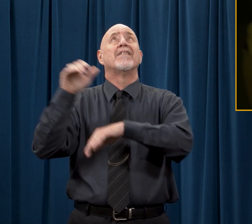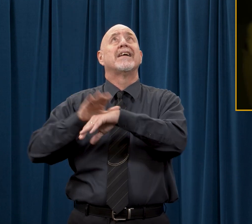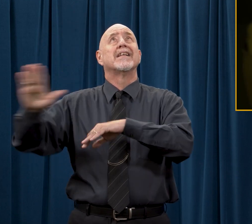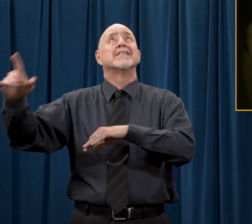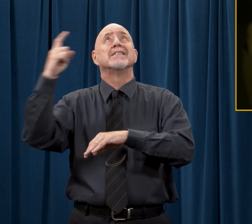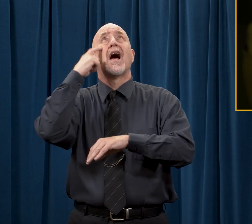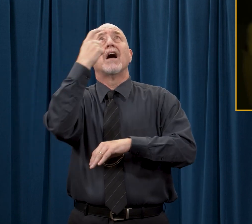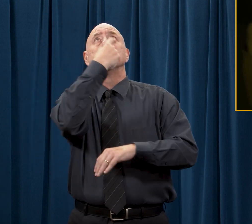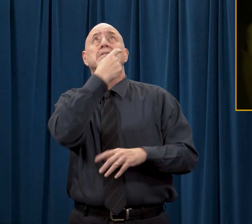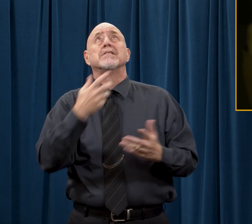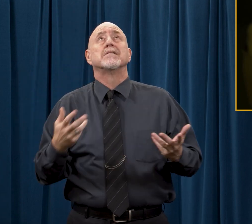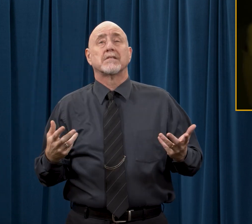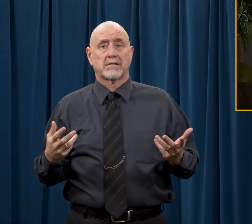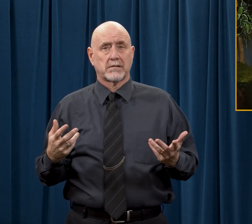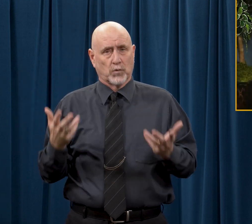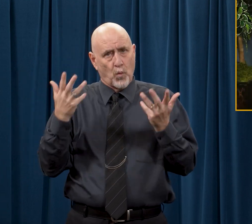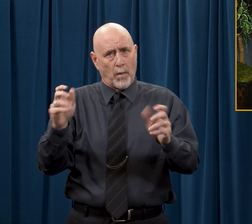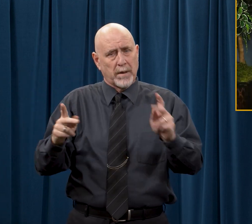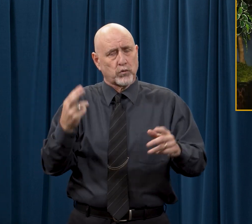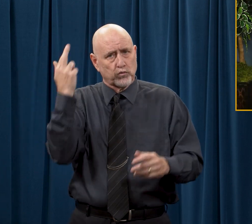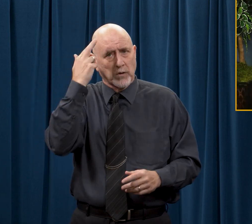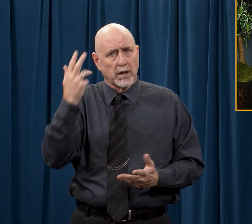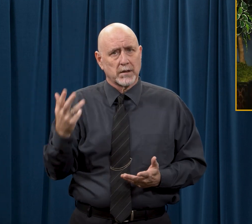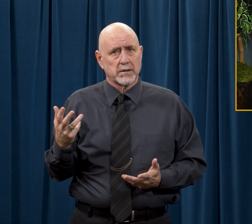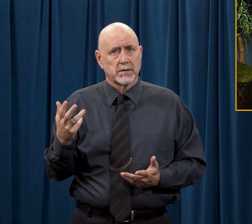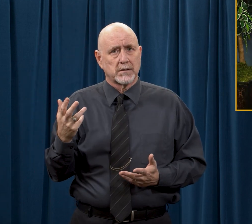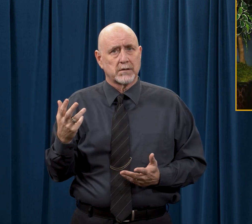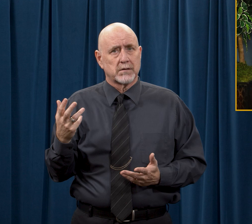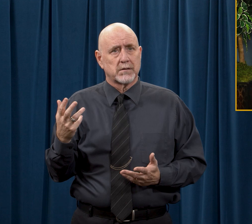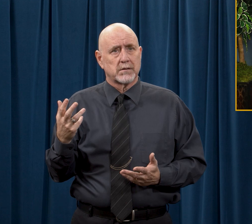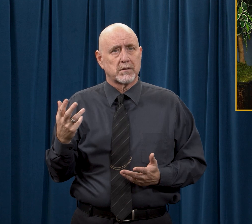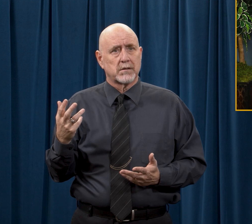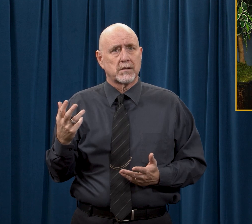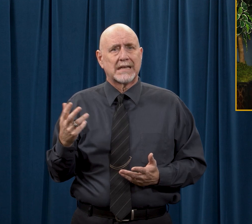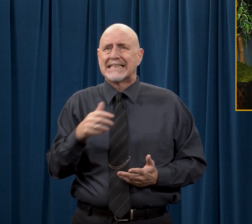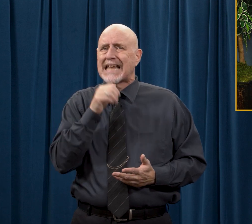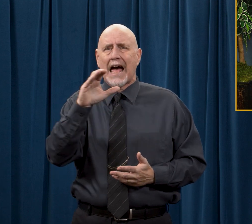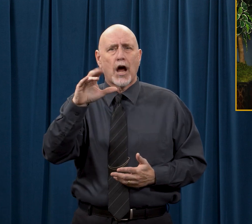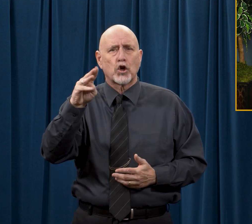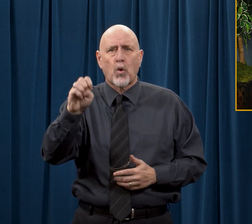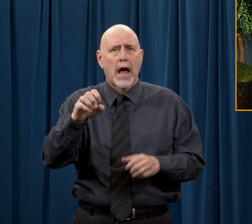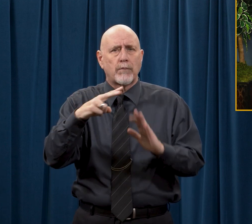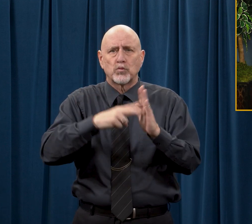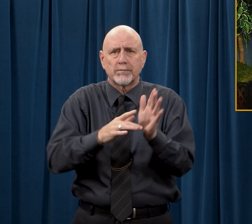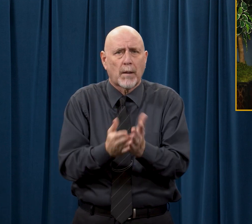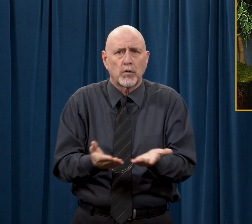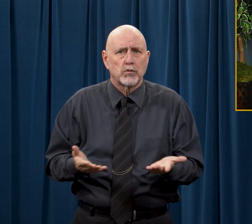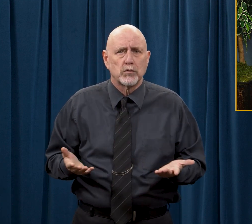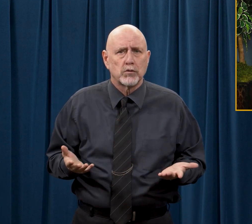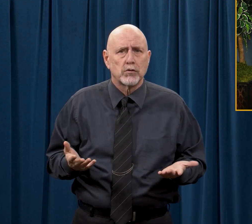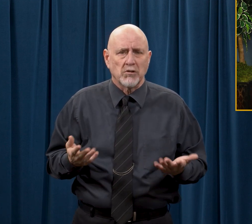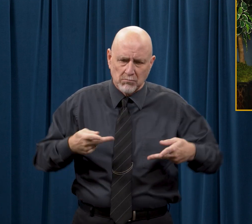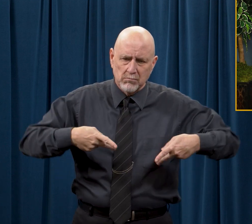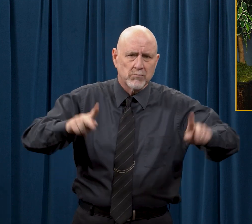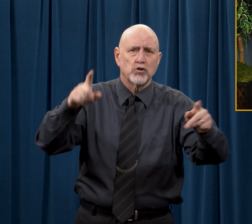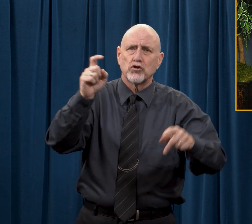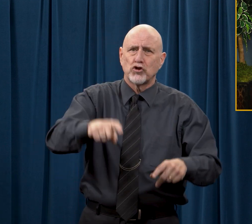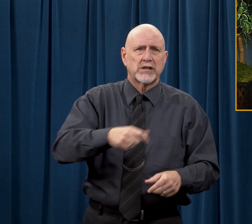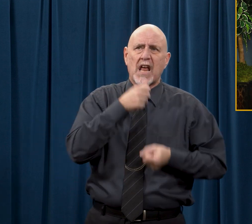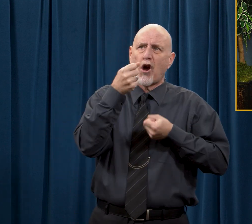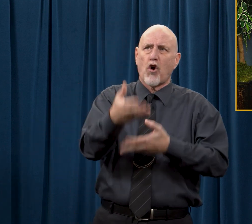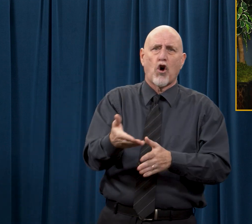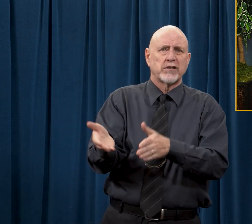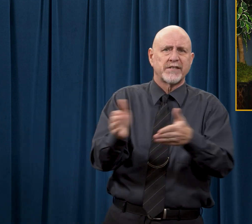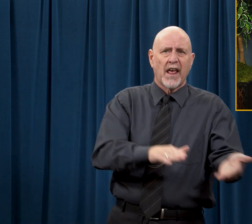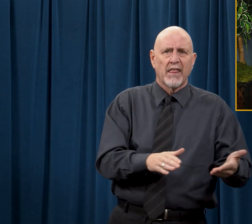England's eyes." He wanted people to realize that it was not a crime to read the Bible, that it